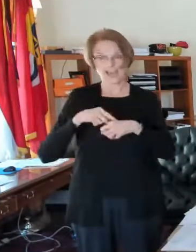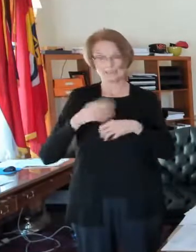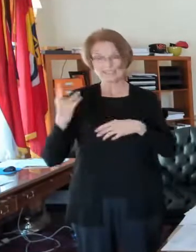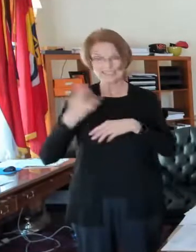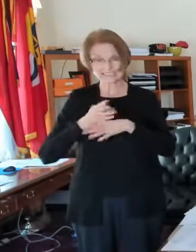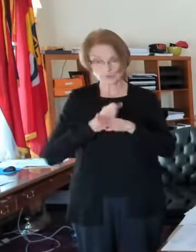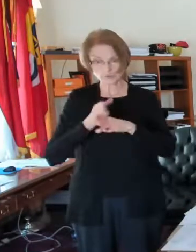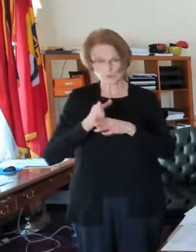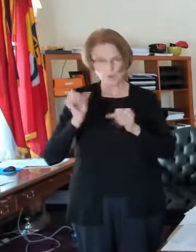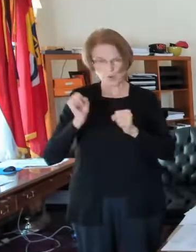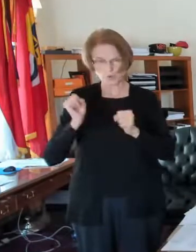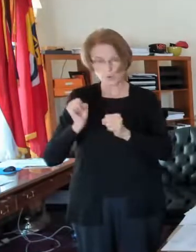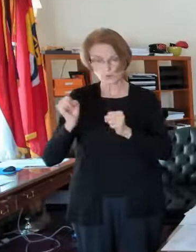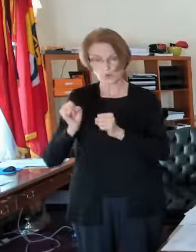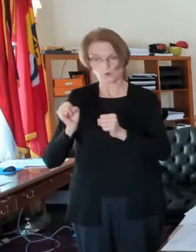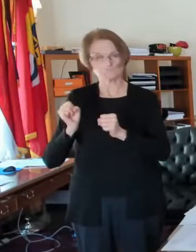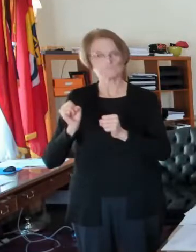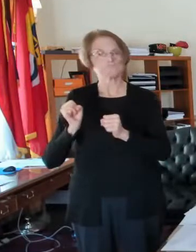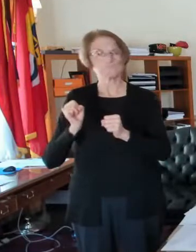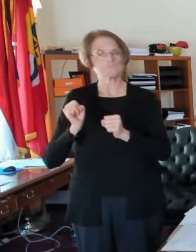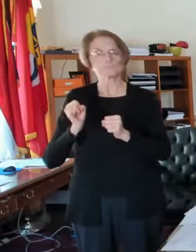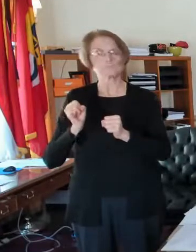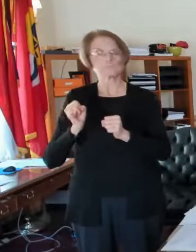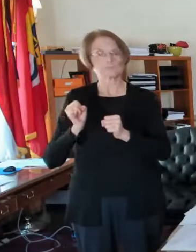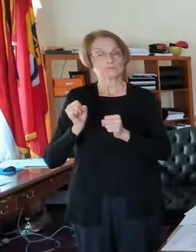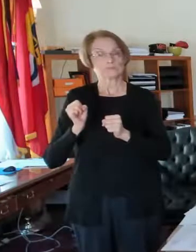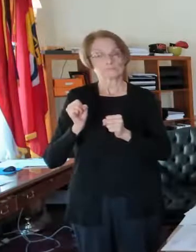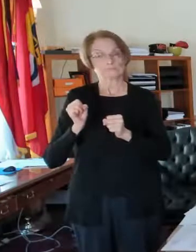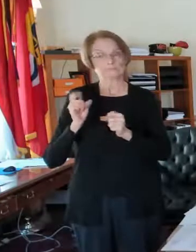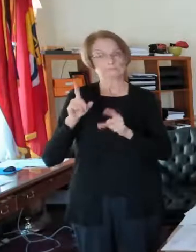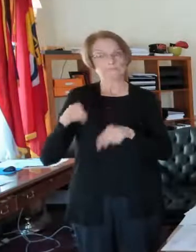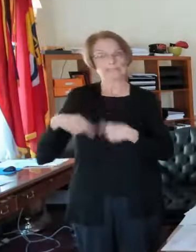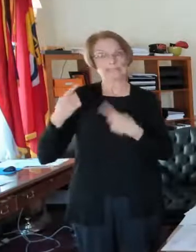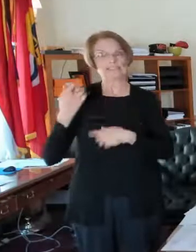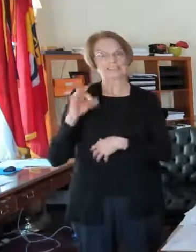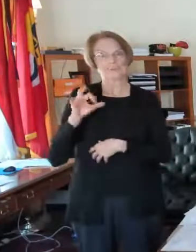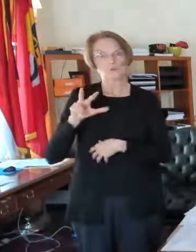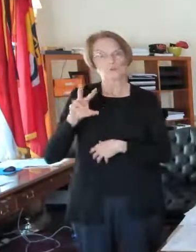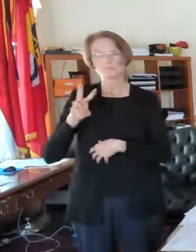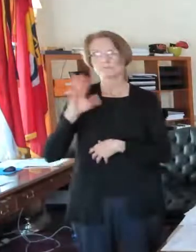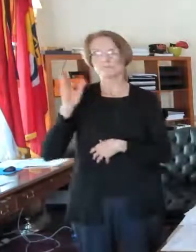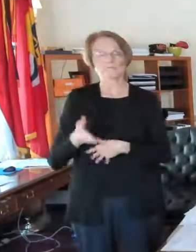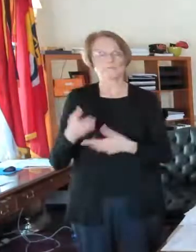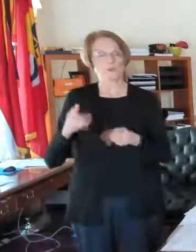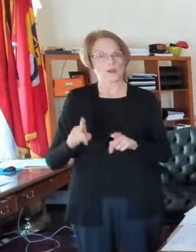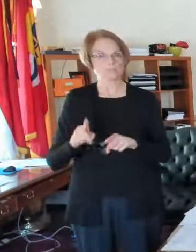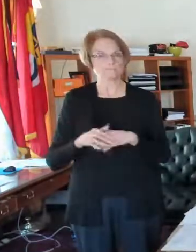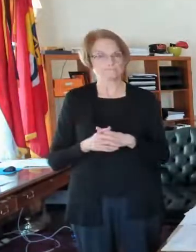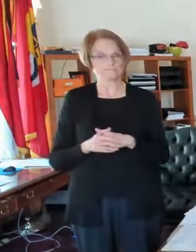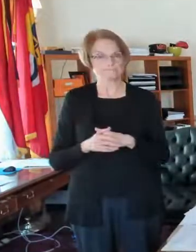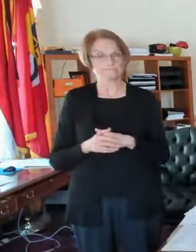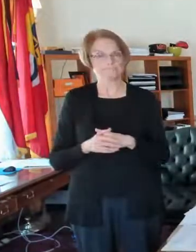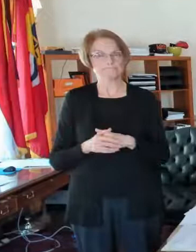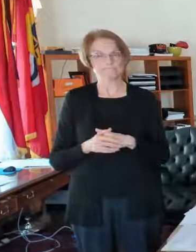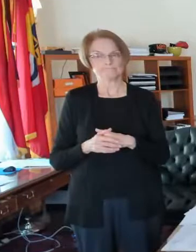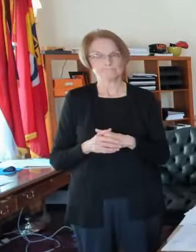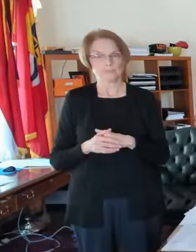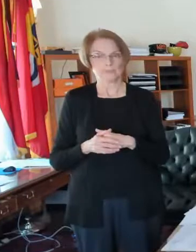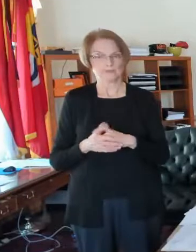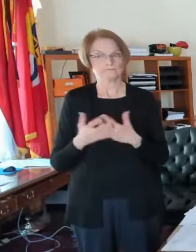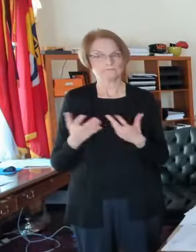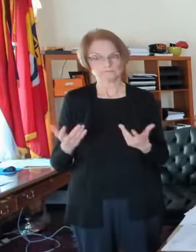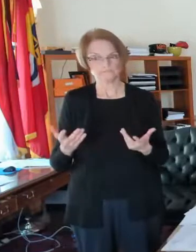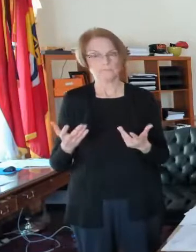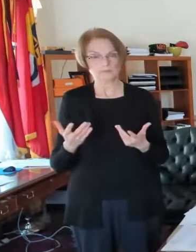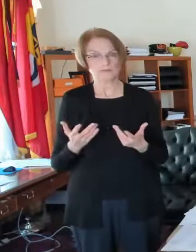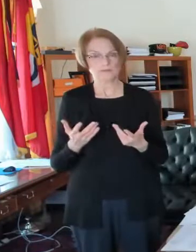cold weather had not happened since 1936, according to the weather guy. And so, this was